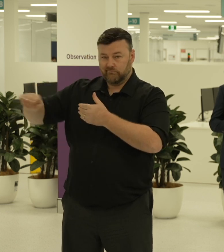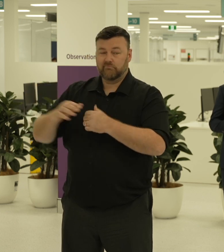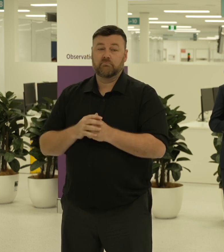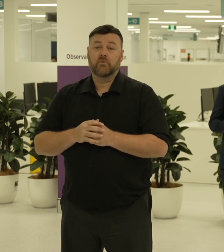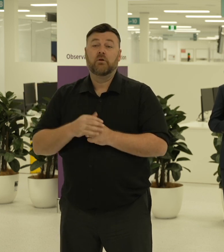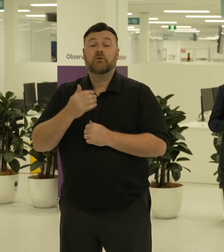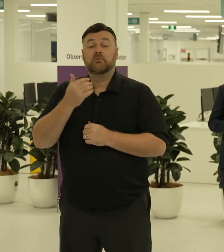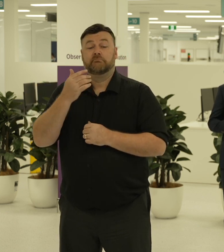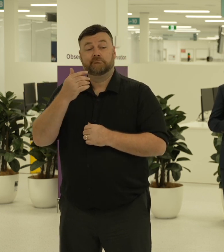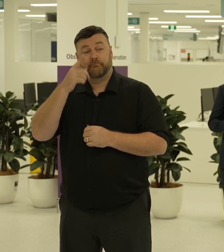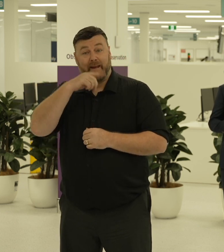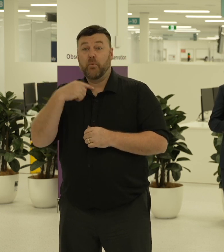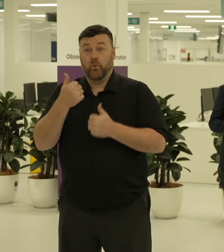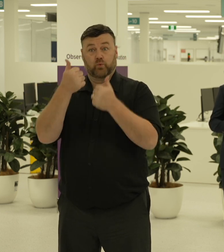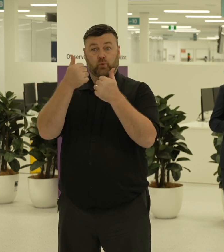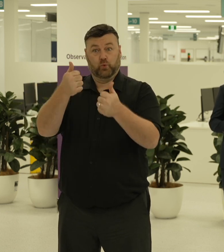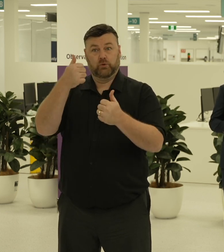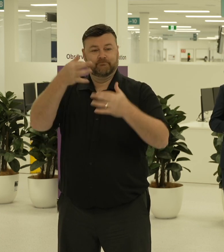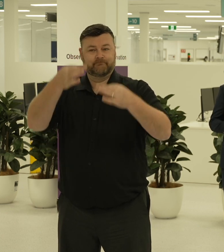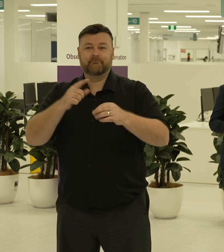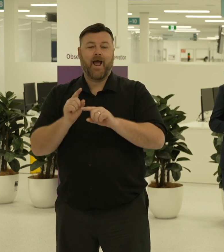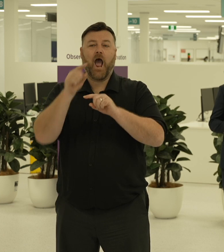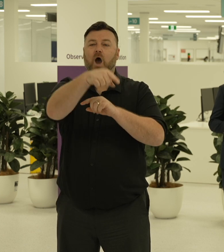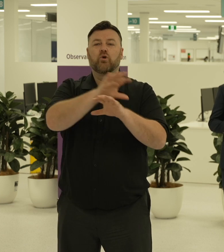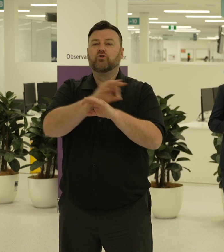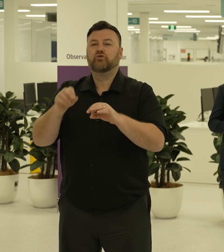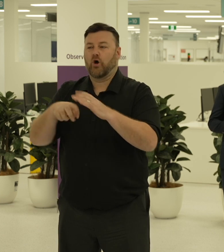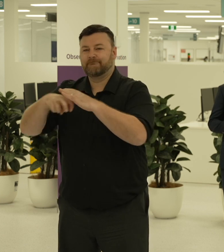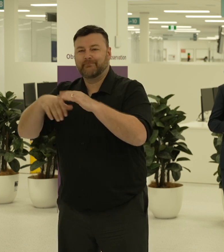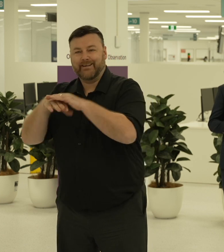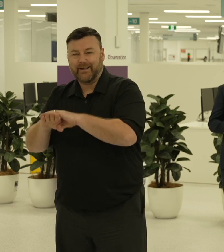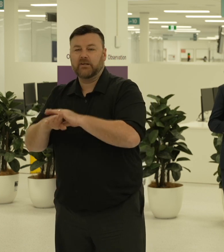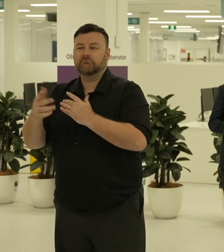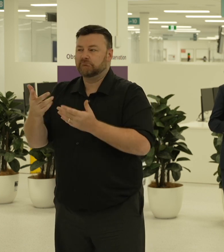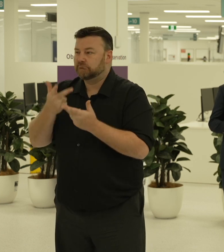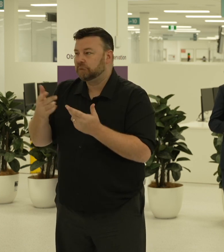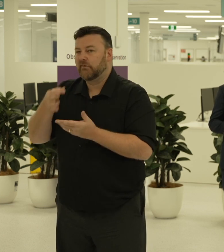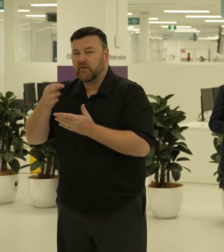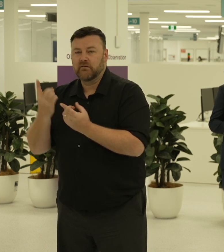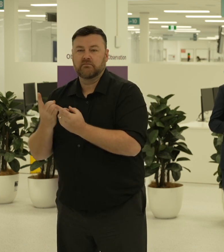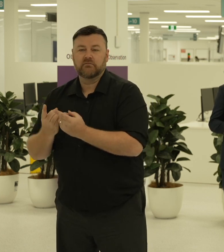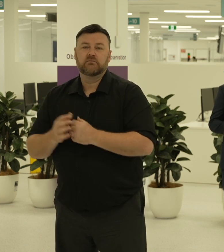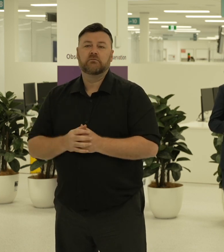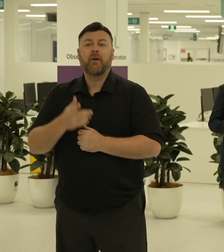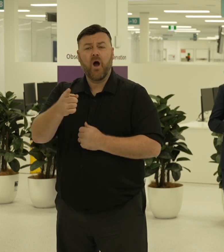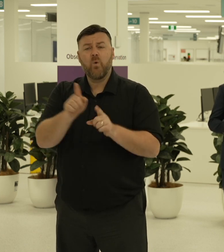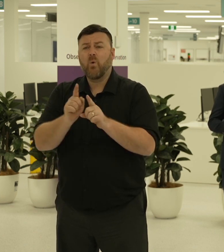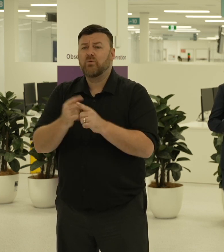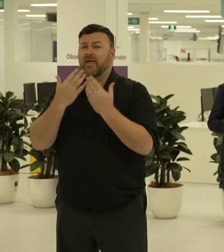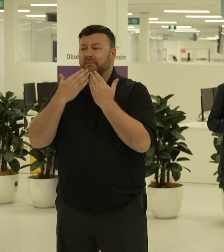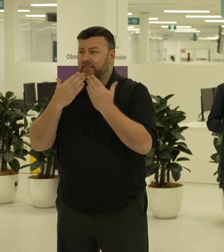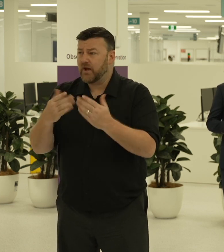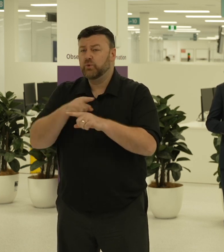that. Those efforts have ensured that we're in a very strong position today. I want to thank people as well to make sure they continue